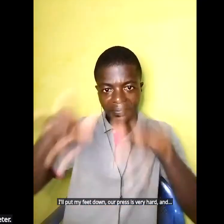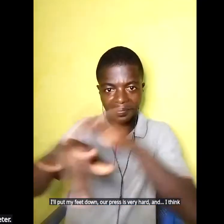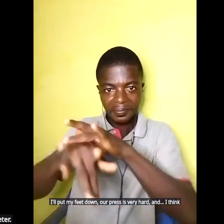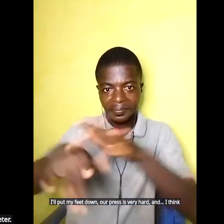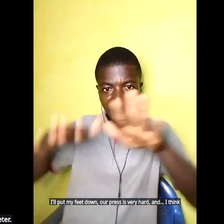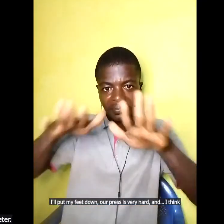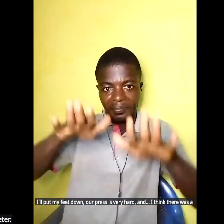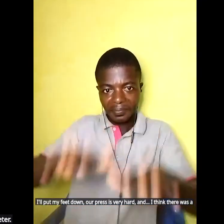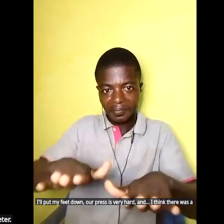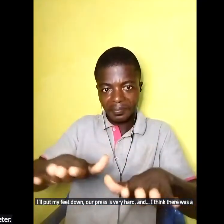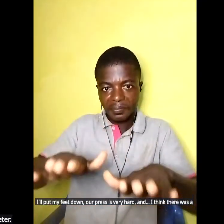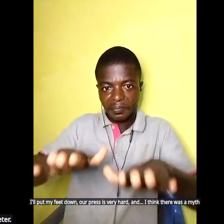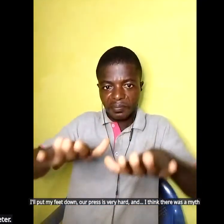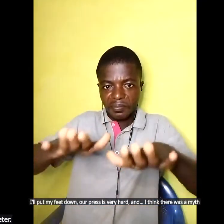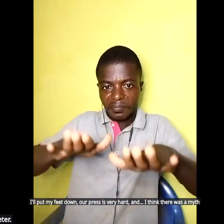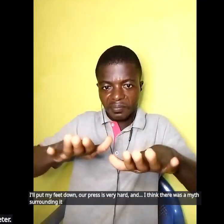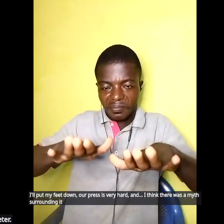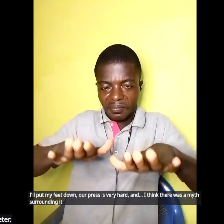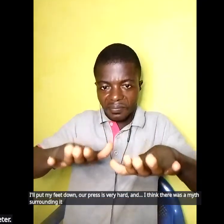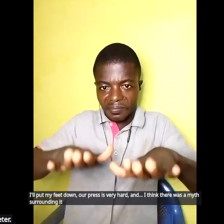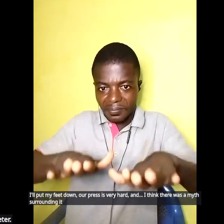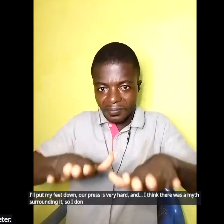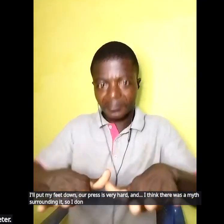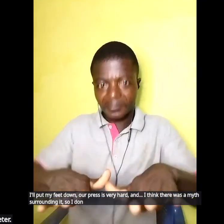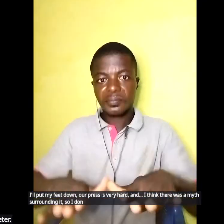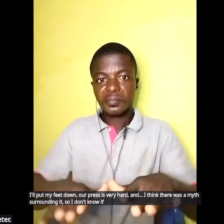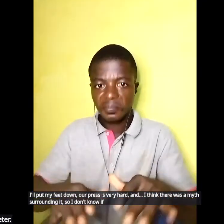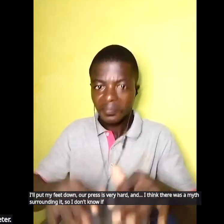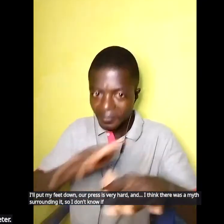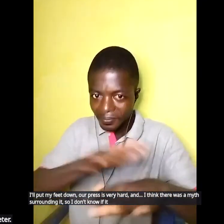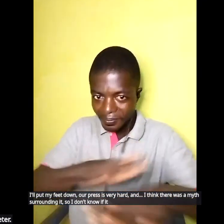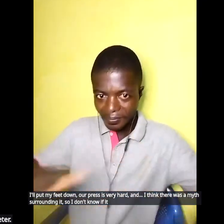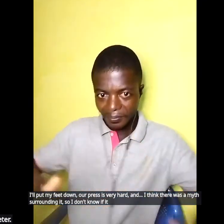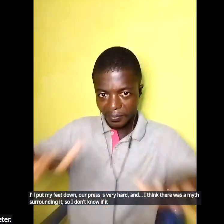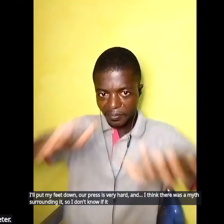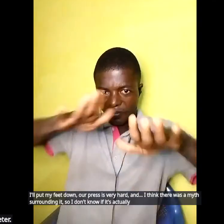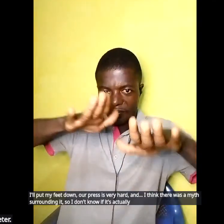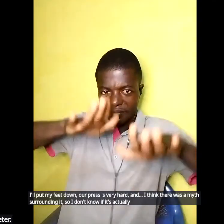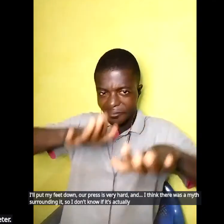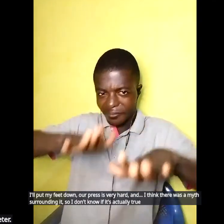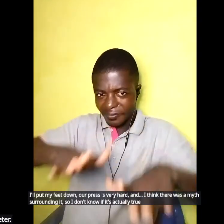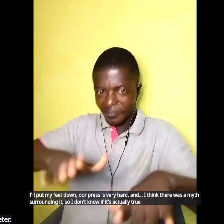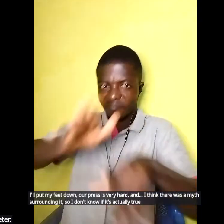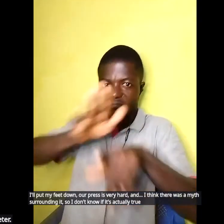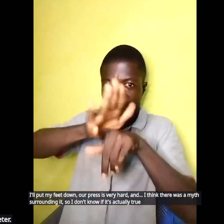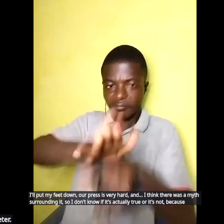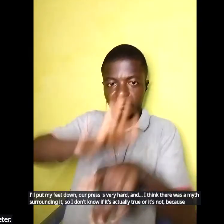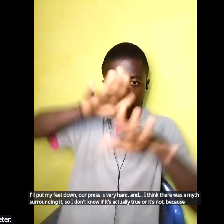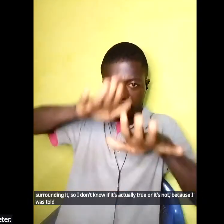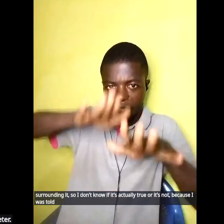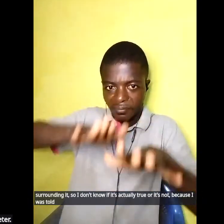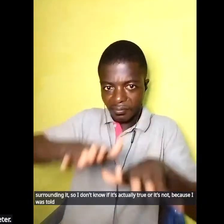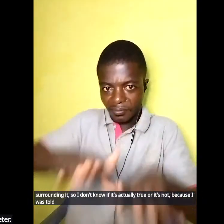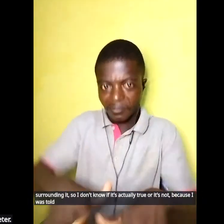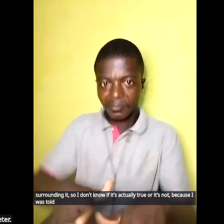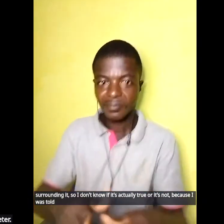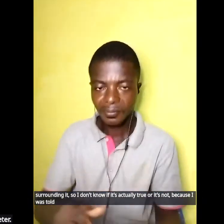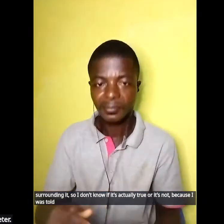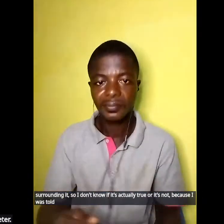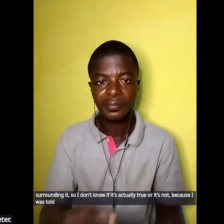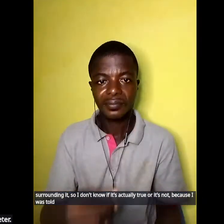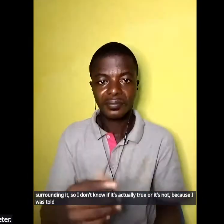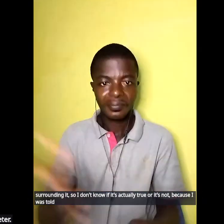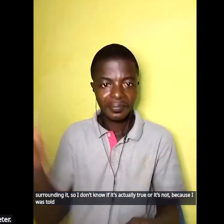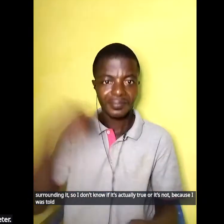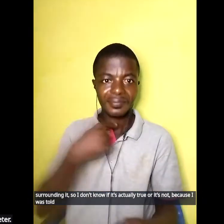was a myth surrounding it. So I don't know if it's actually true or it's not, because I was told when you